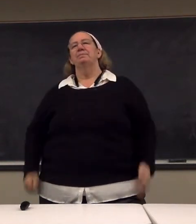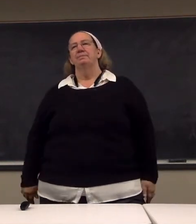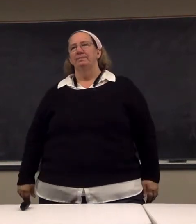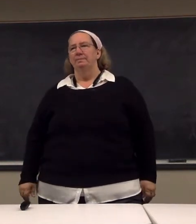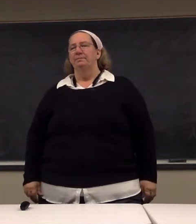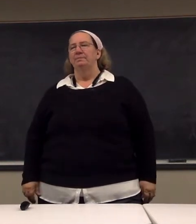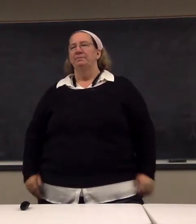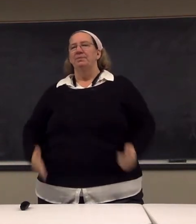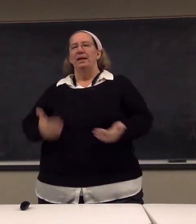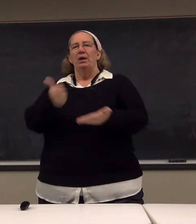Help. Help.